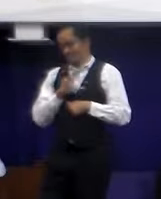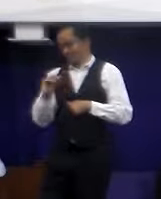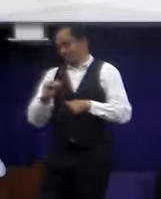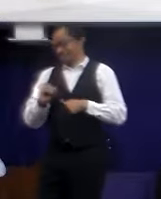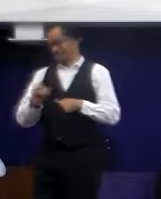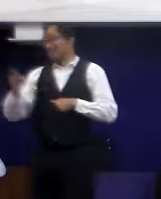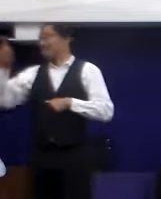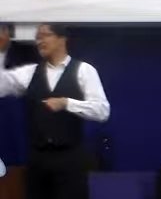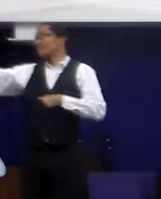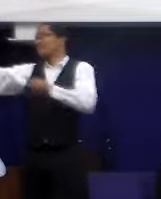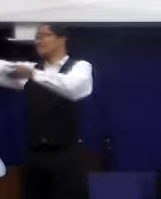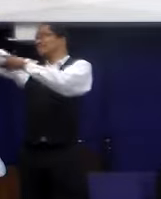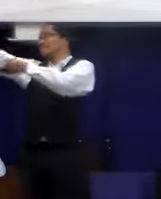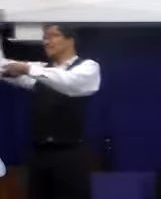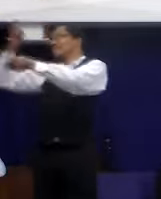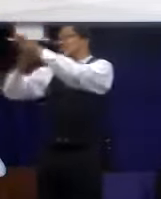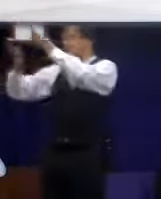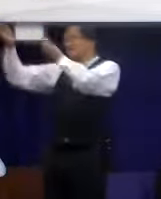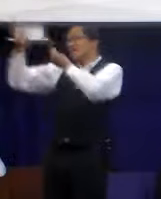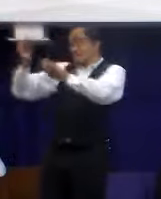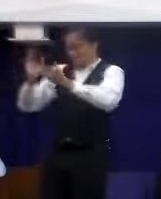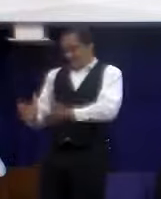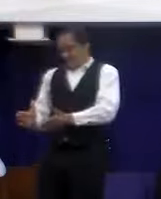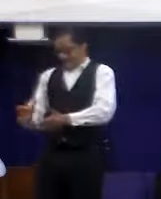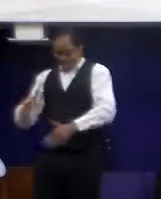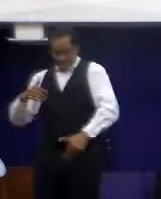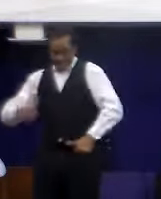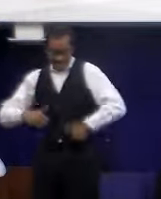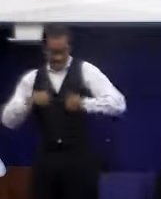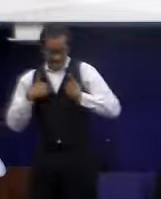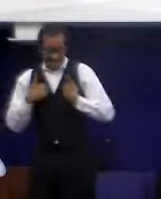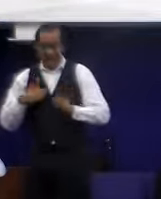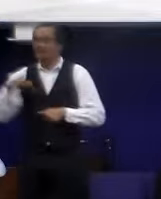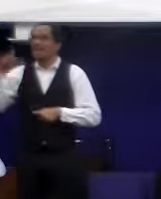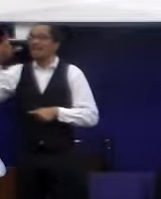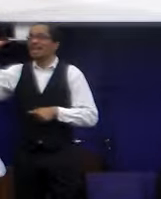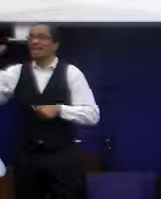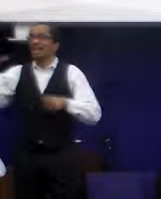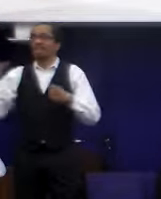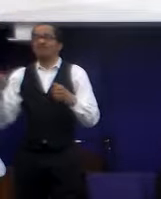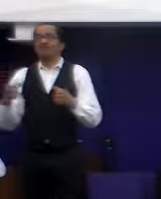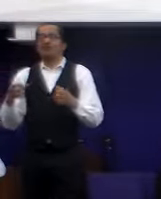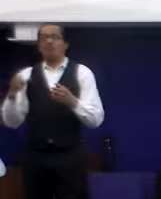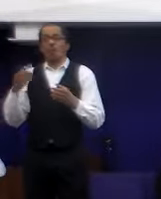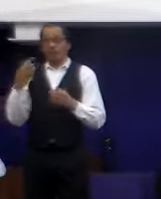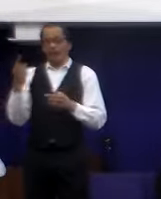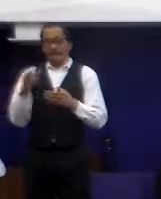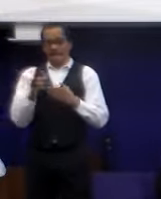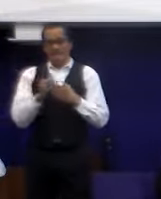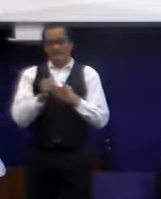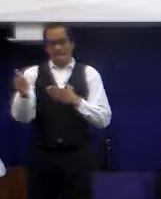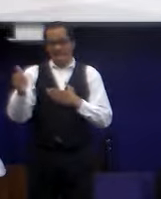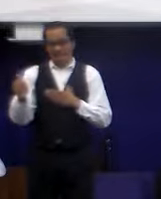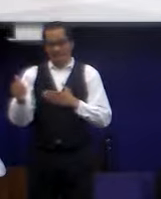is the giver of life and everything that we need. He said he owns 1,000 cows, 1,000 deer. And everything belongs to